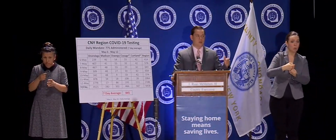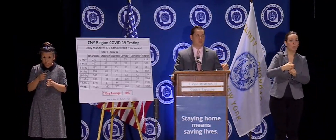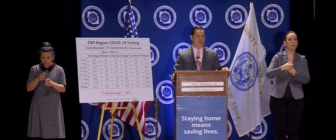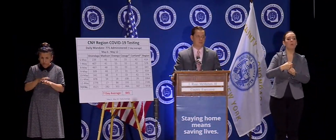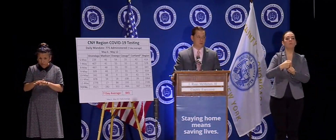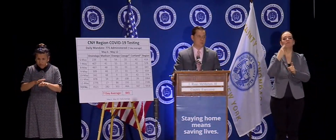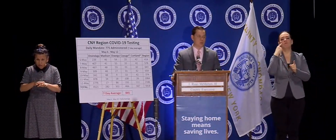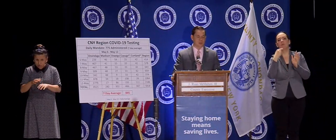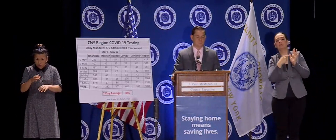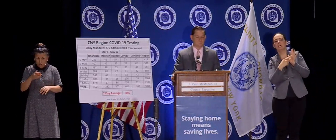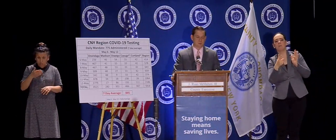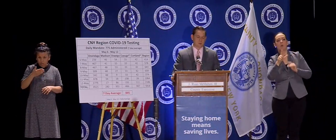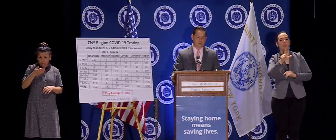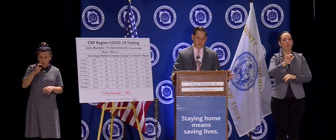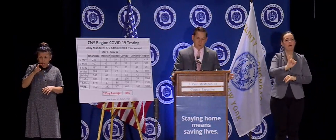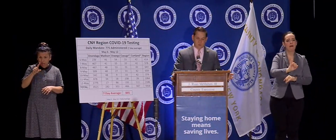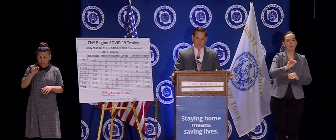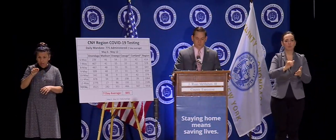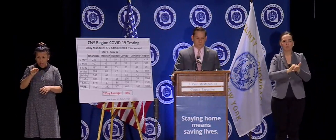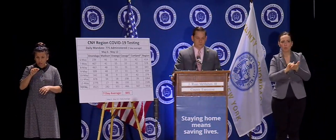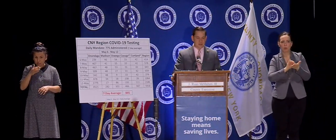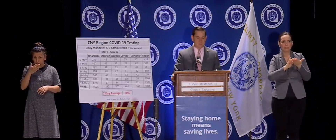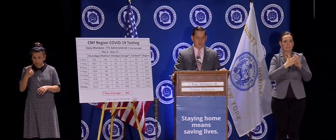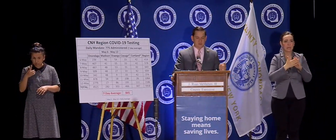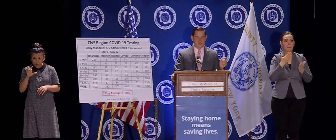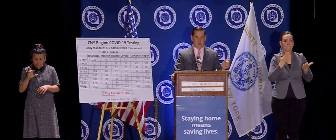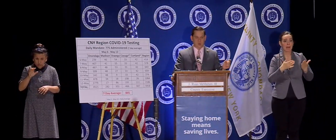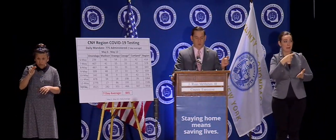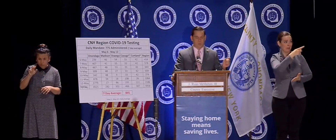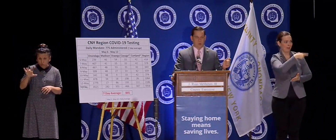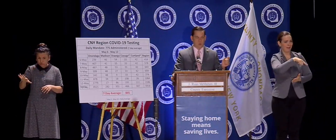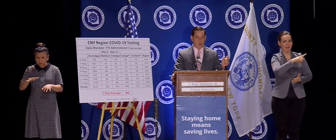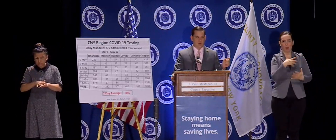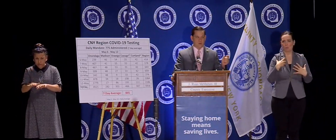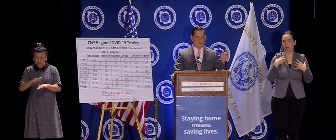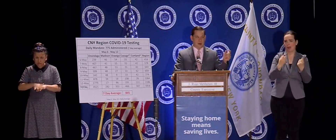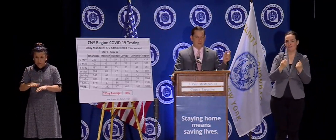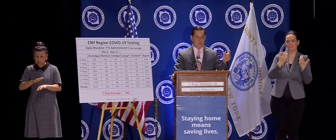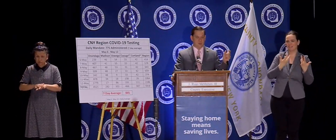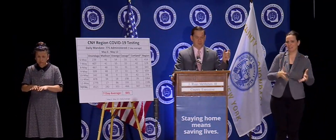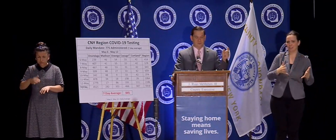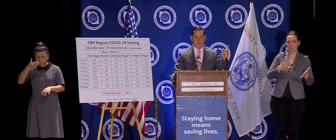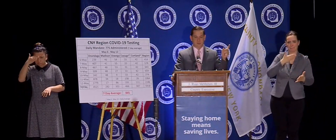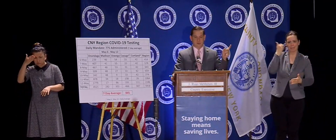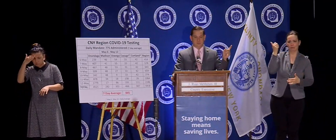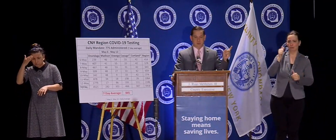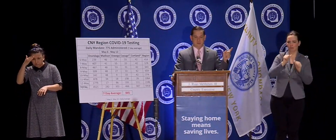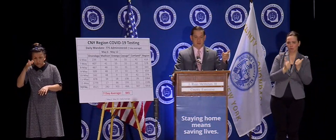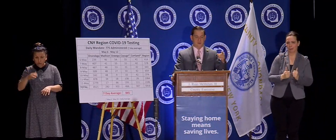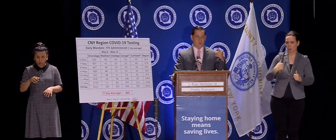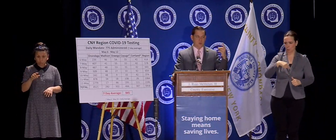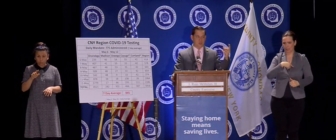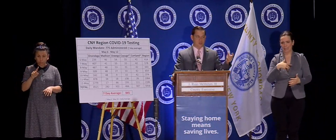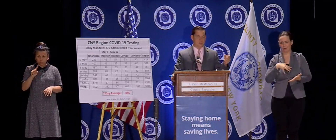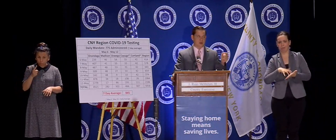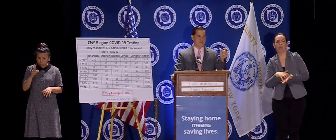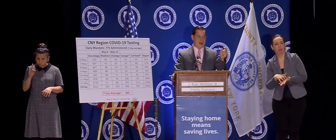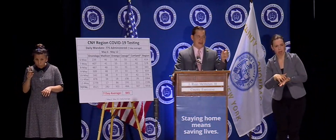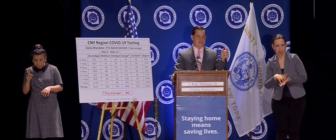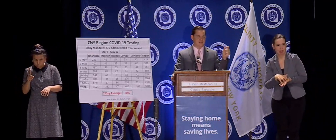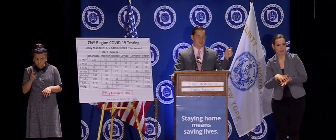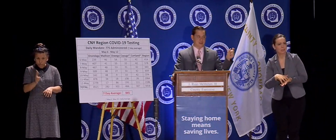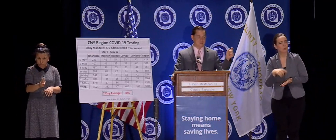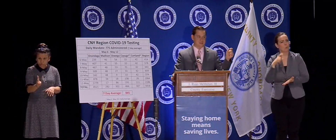little bit better shape with immunity. So I believe he's talking 1.1 of the population based on the region